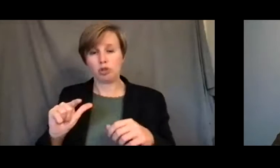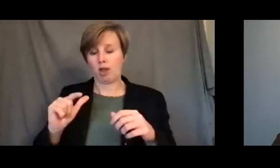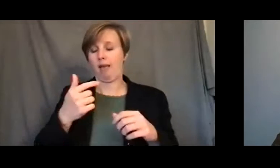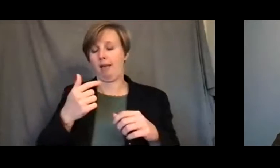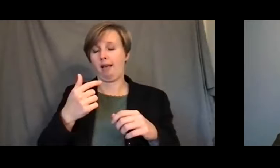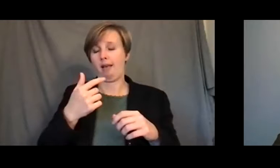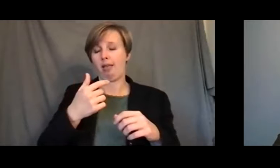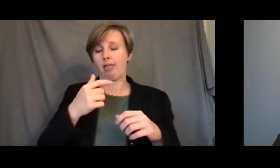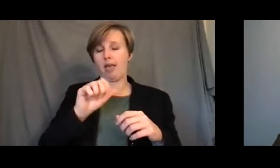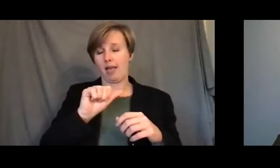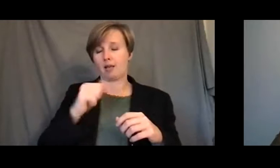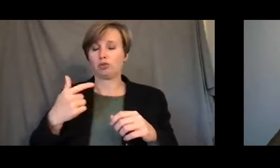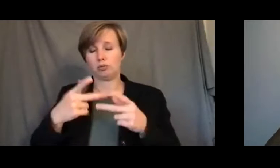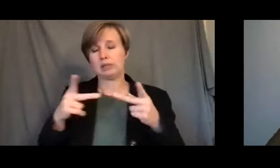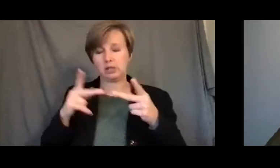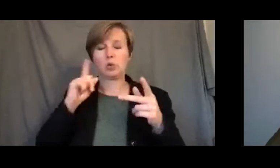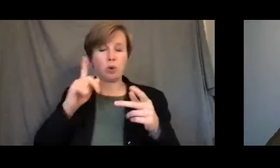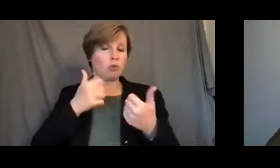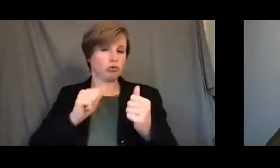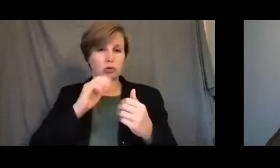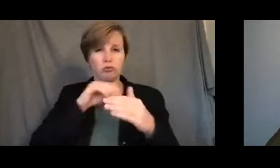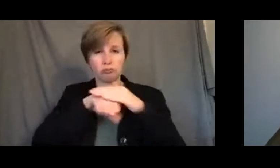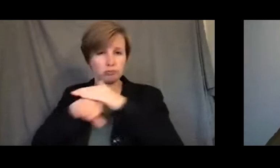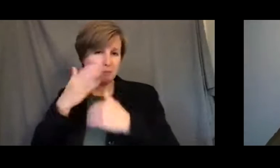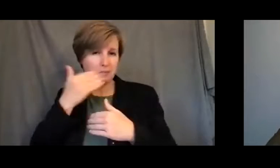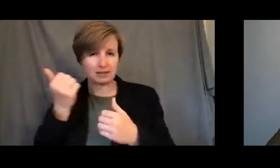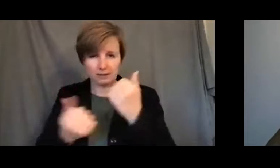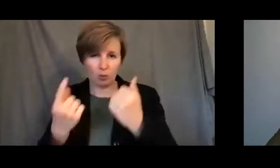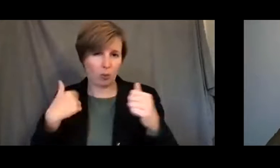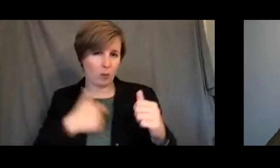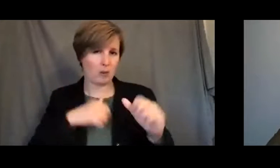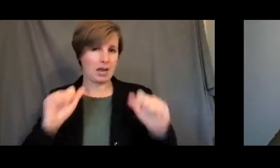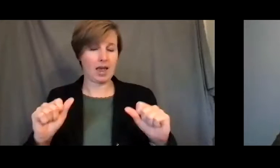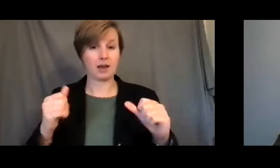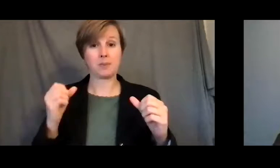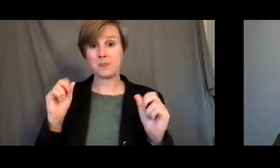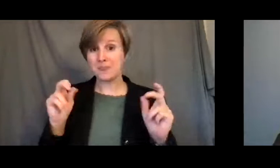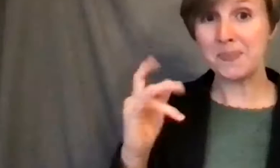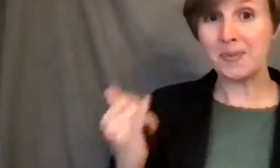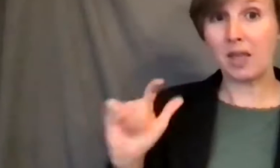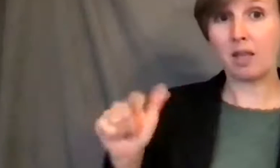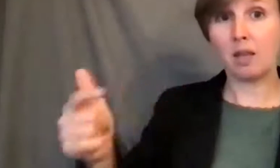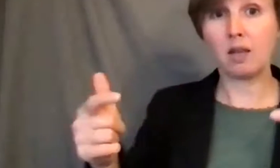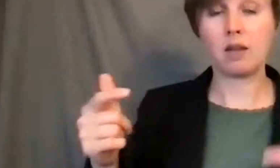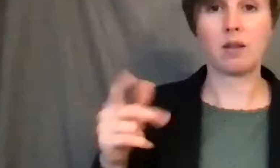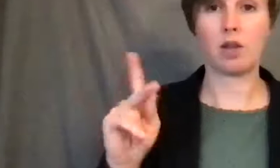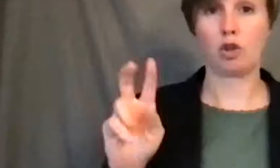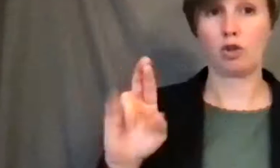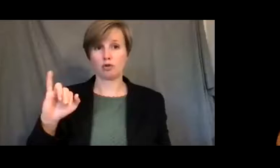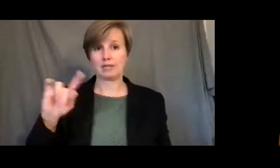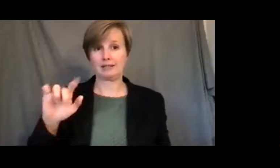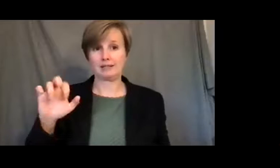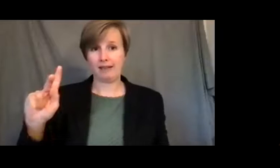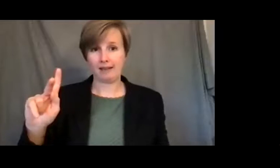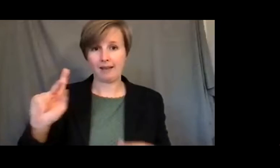best we can. Thank you. Thank you so much. And we'll turn things over now to Delegate Kriezek with the same question about